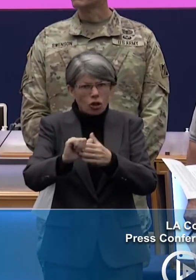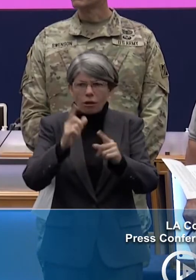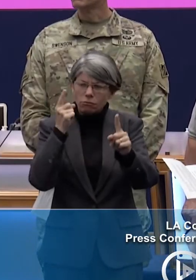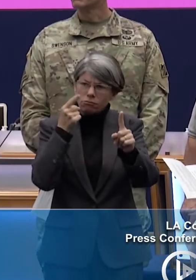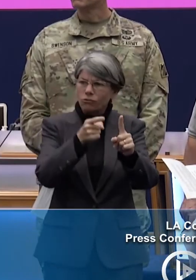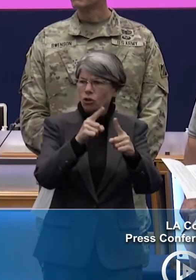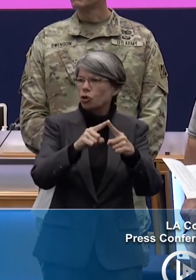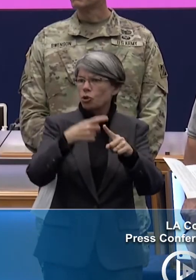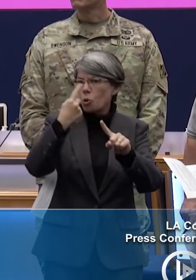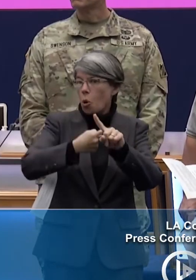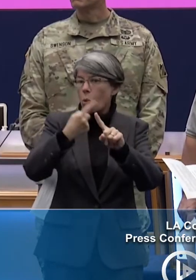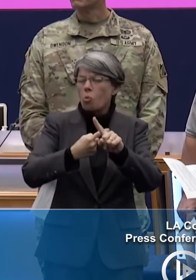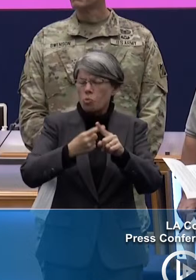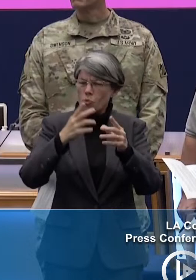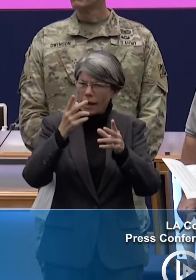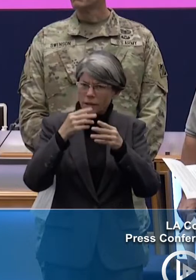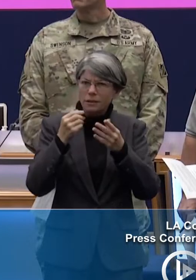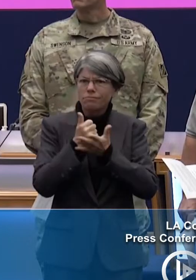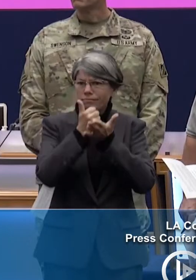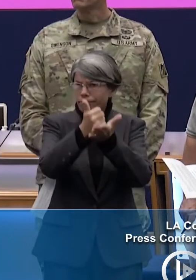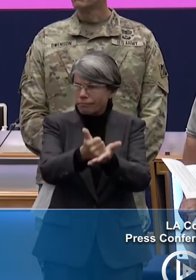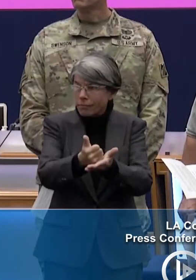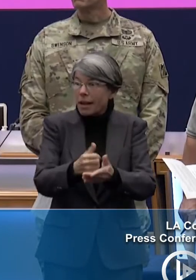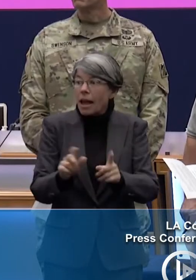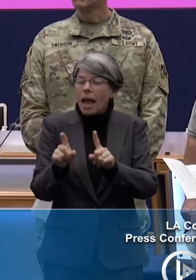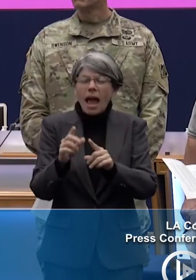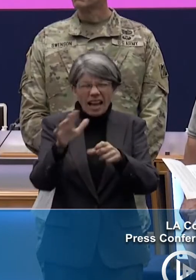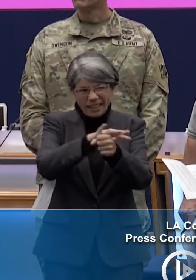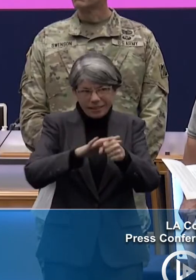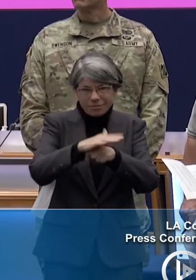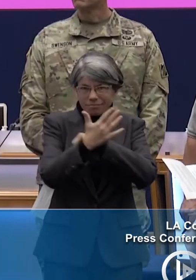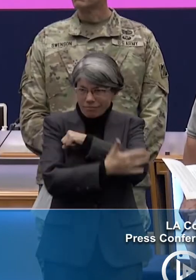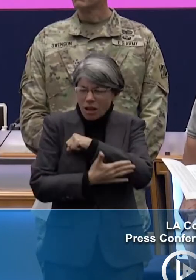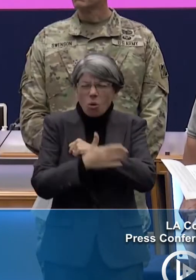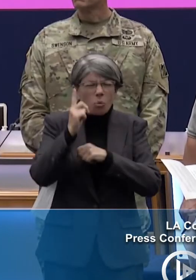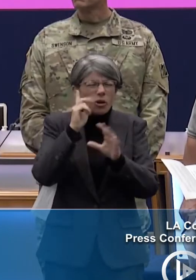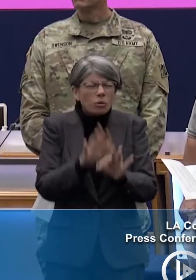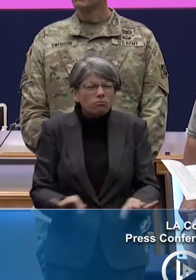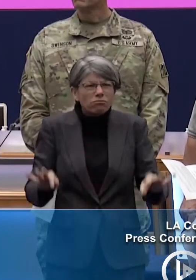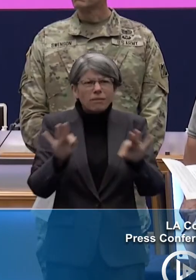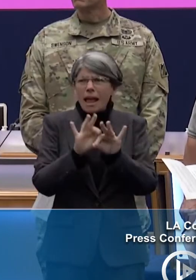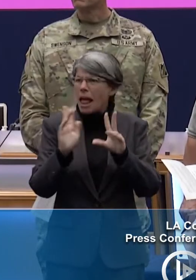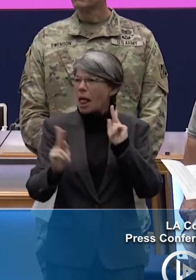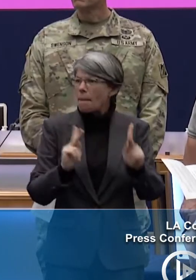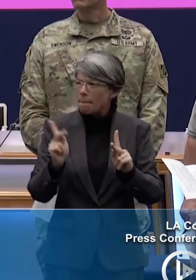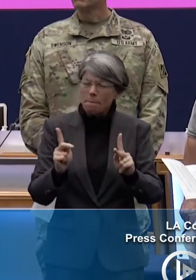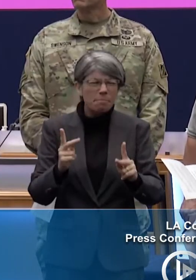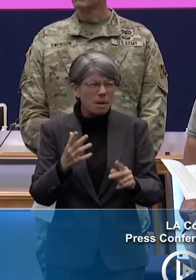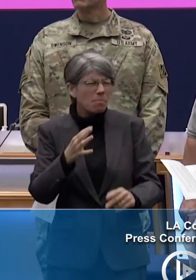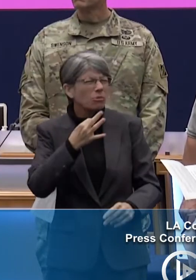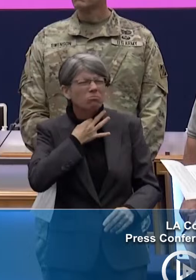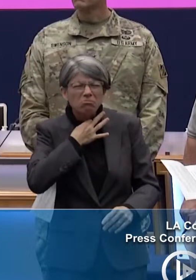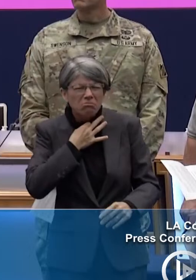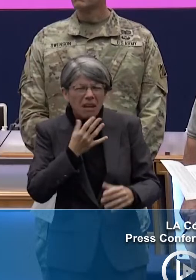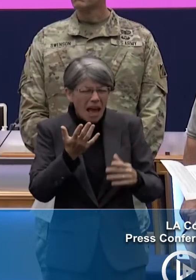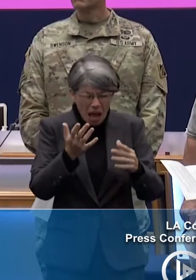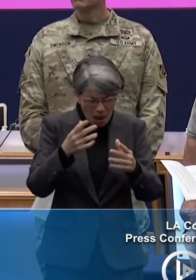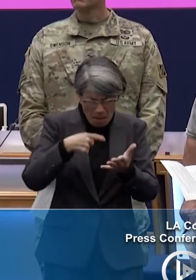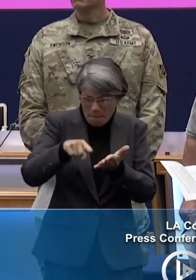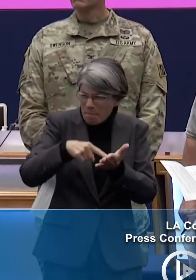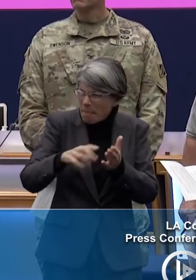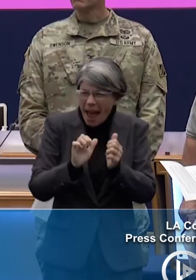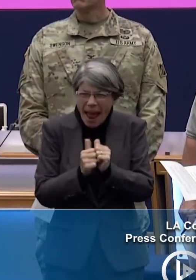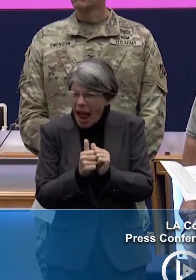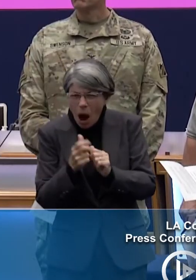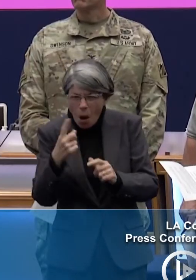directed towards rent relief countywide, and we know this is critical at a time when people are worrying how they're going to pay their rent when